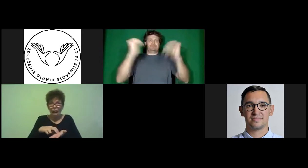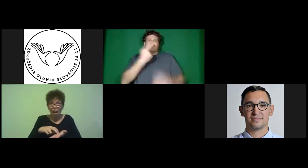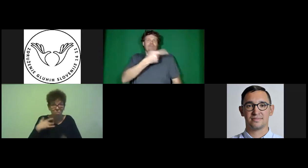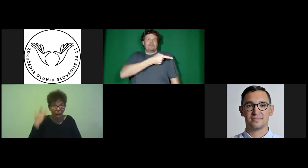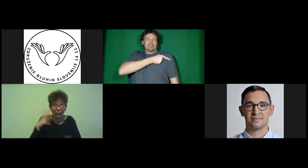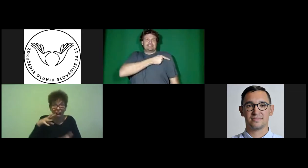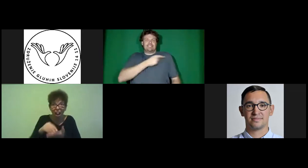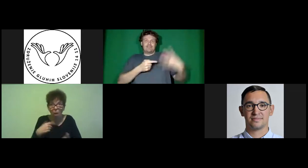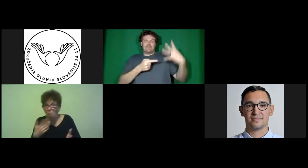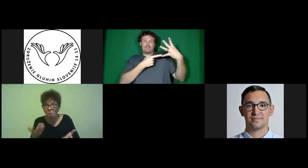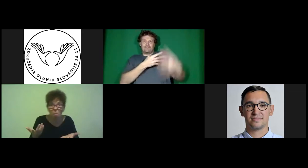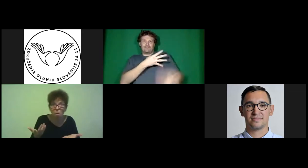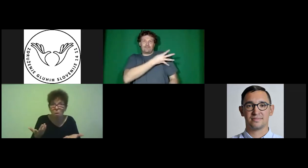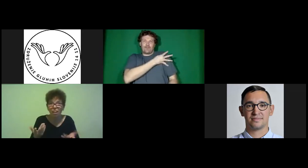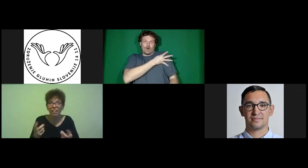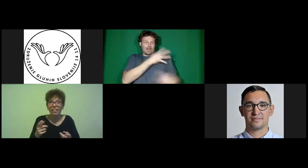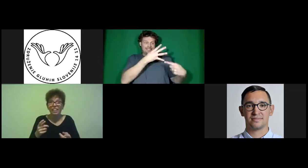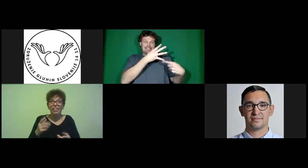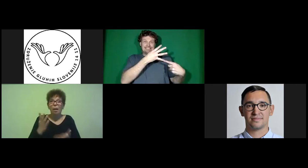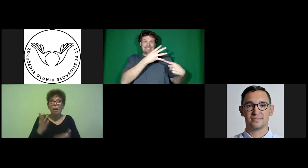And of course I was very nervous. This was,